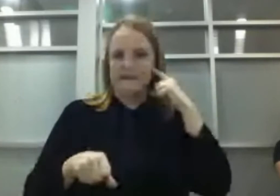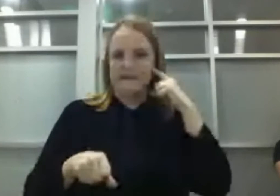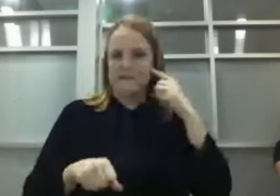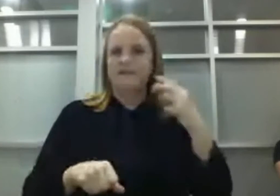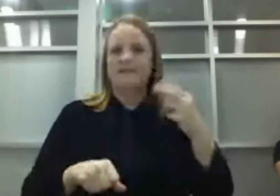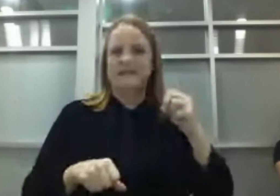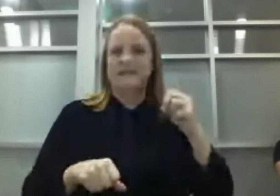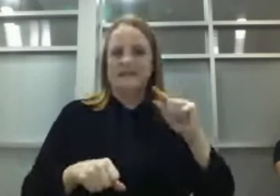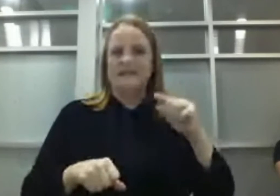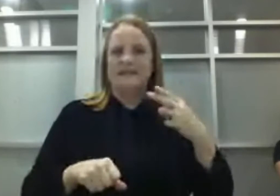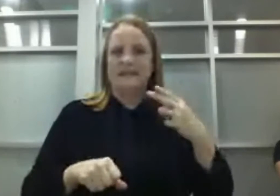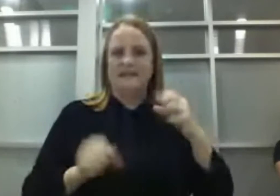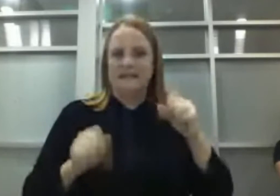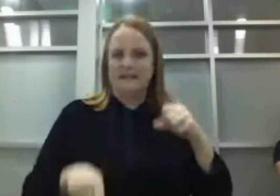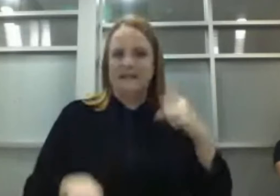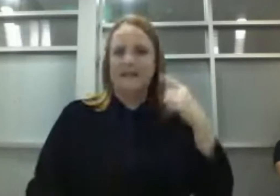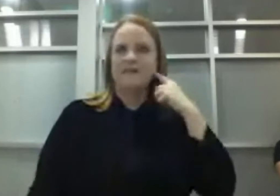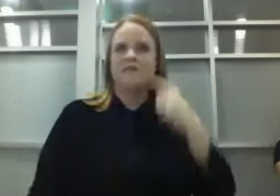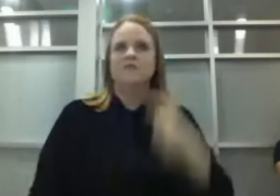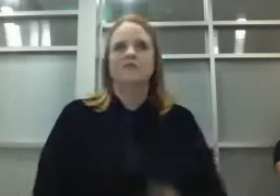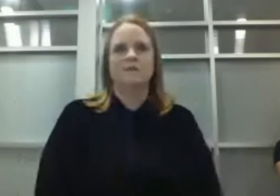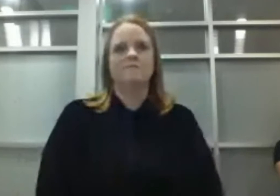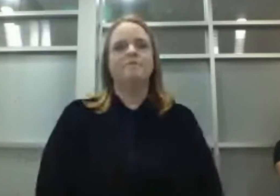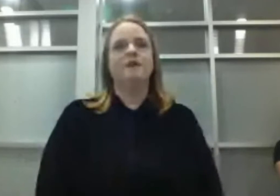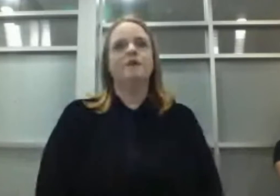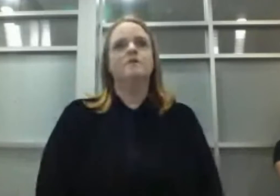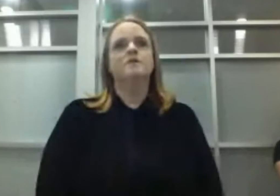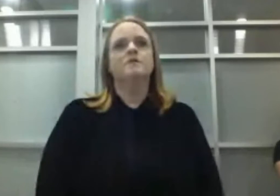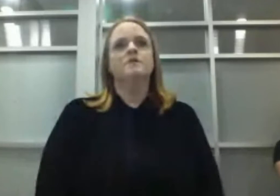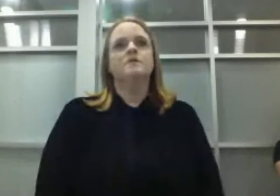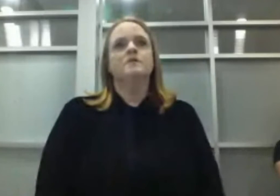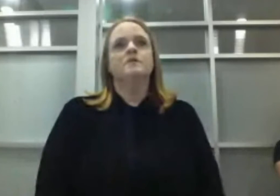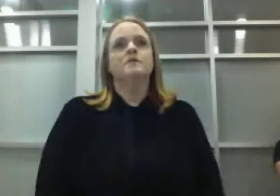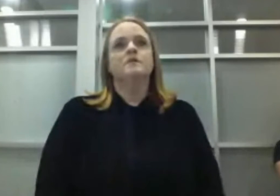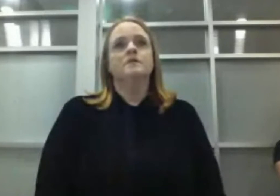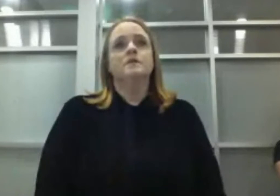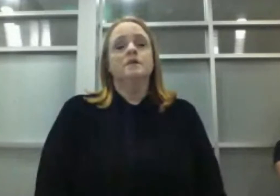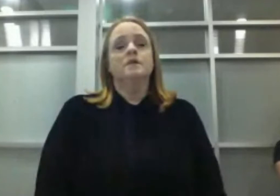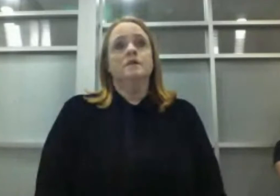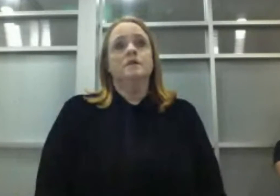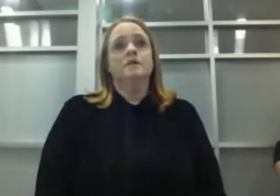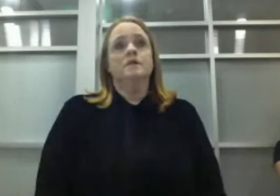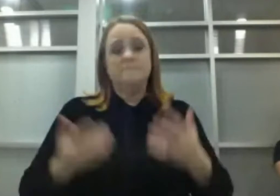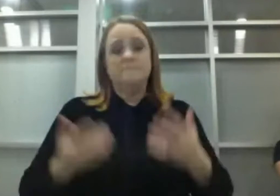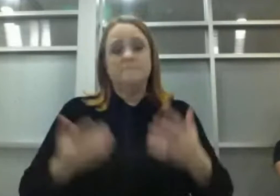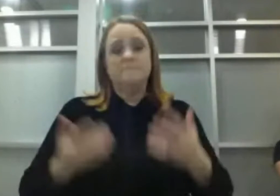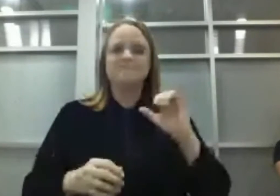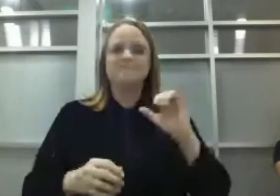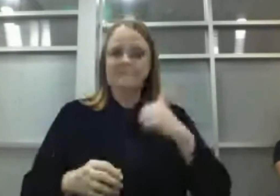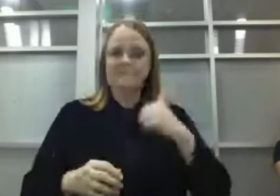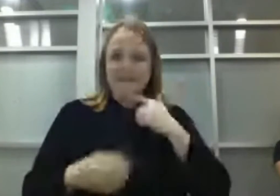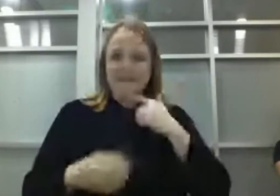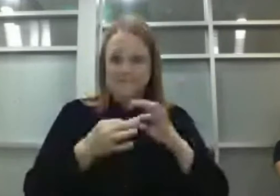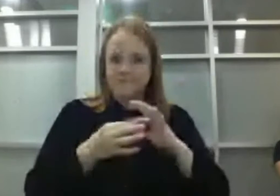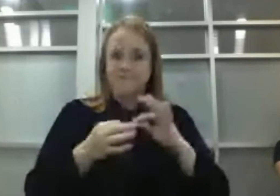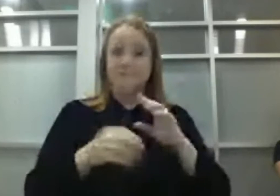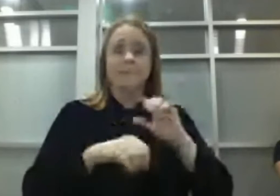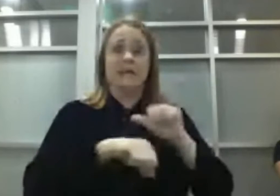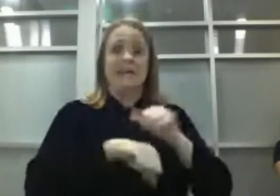Okay. I think it's... Okay. So as I was saying, there's a setting in the logger to connect the SASL